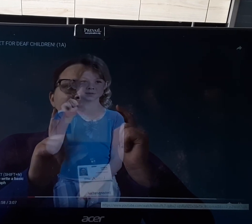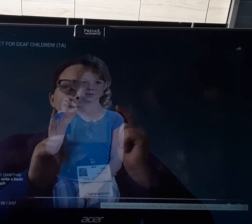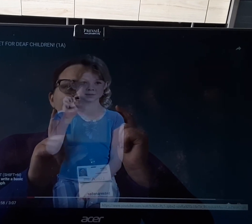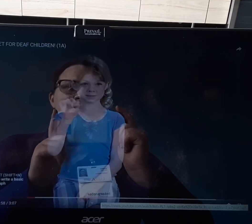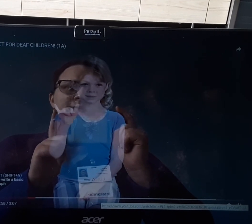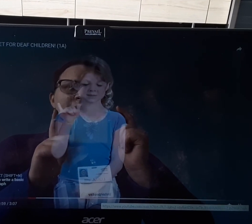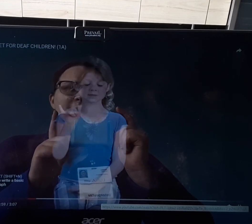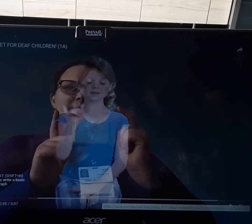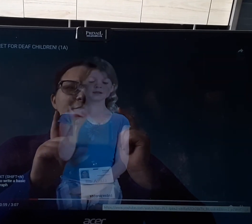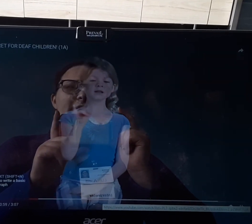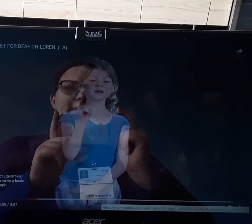Her name was Brittany.